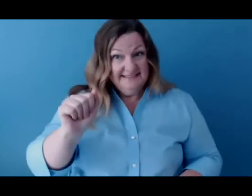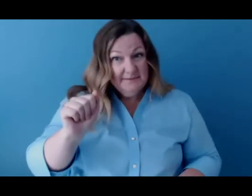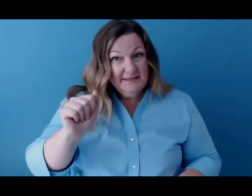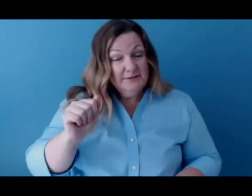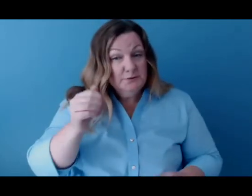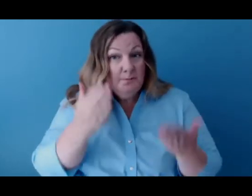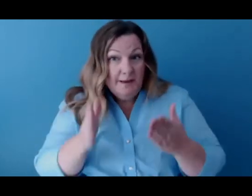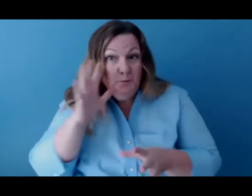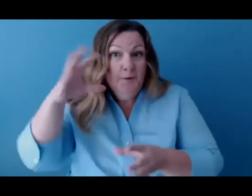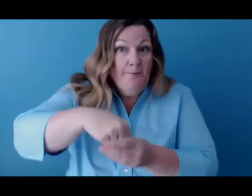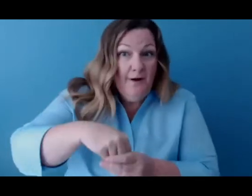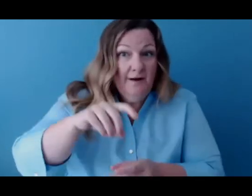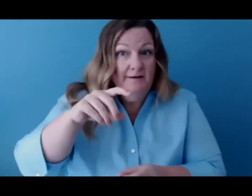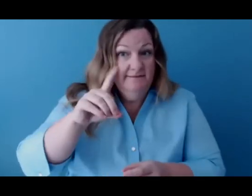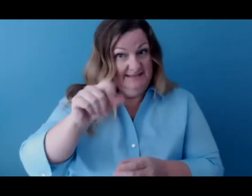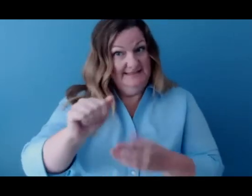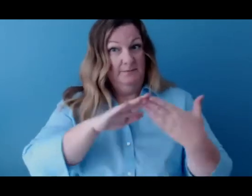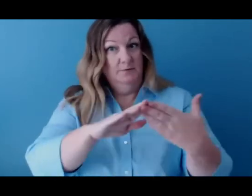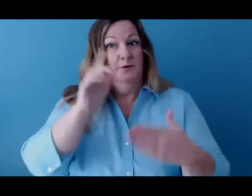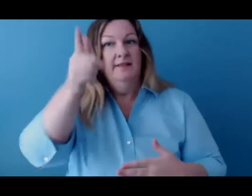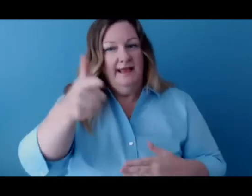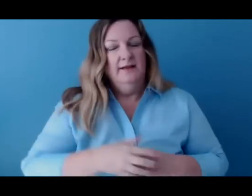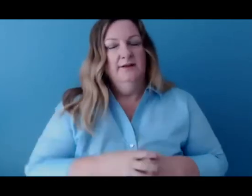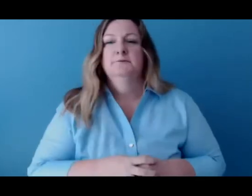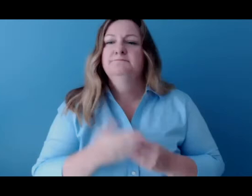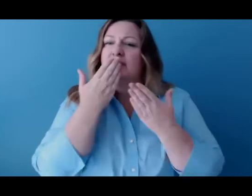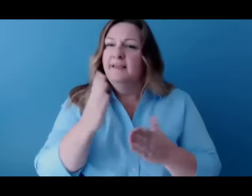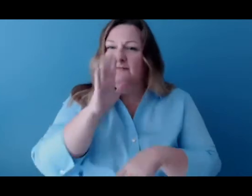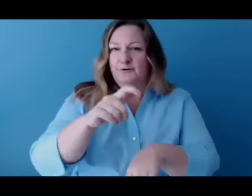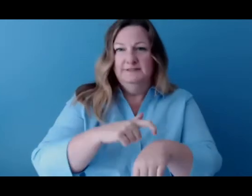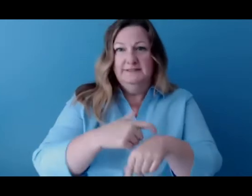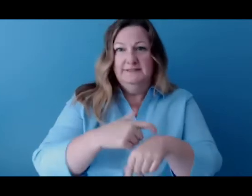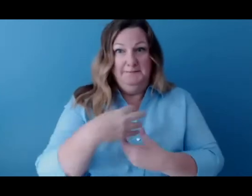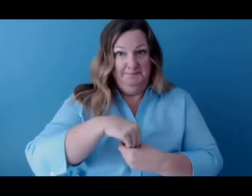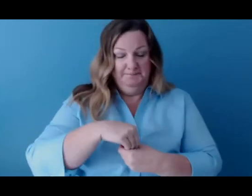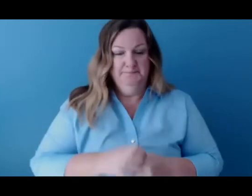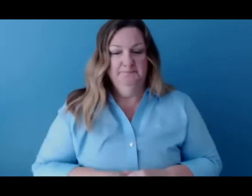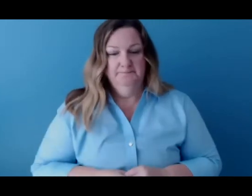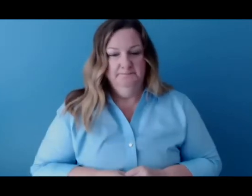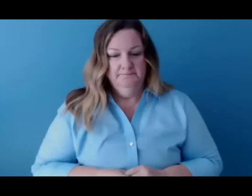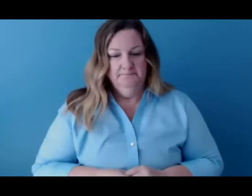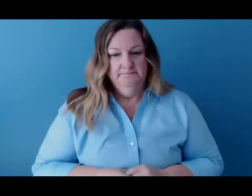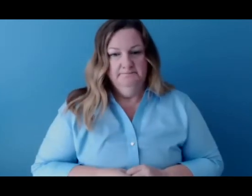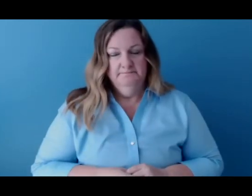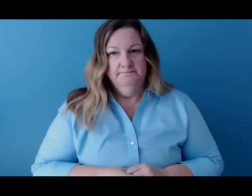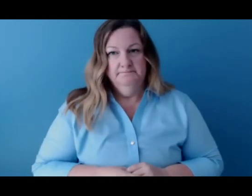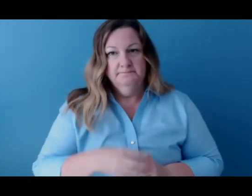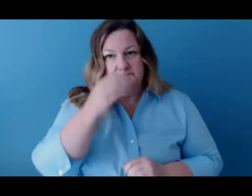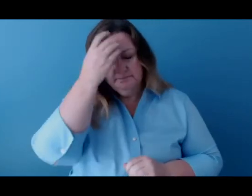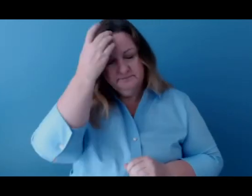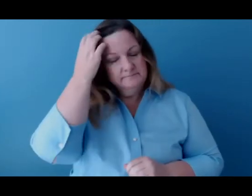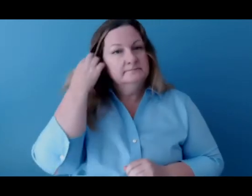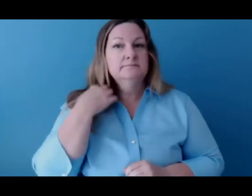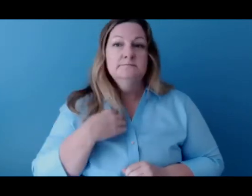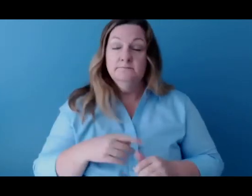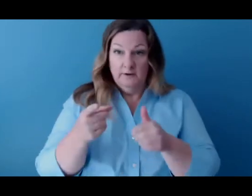the time to join us. I do want to start off by, you know, the big topic